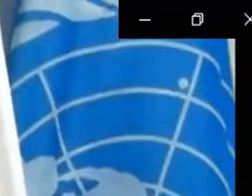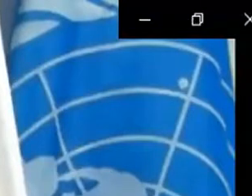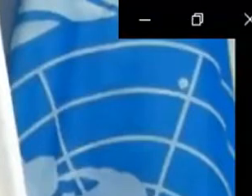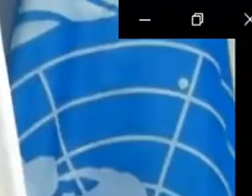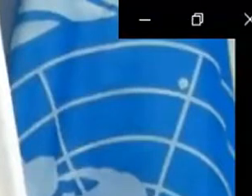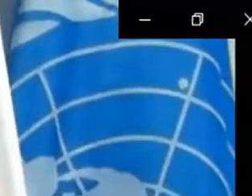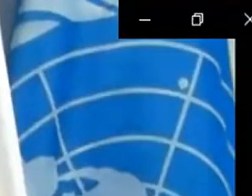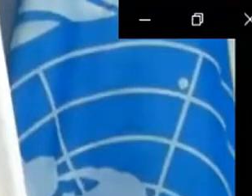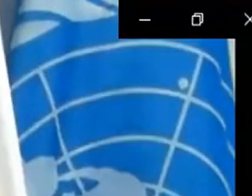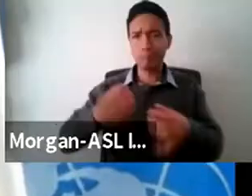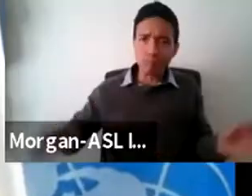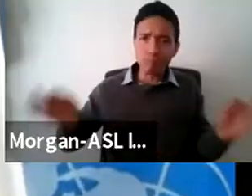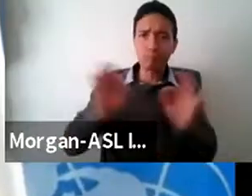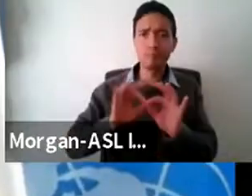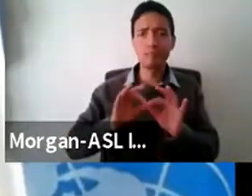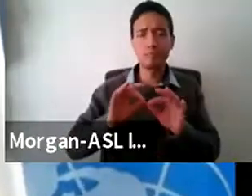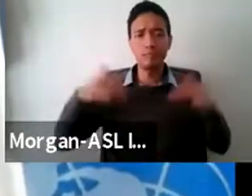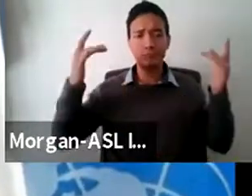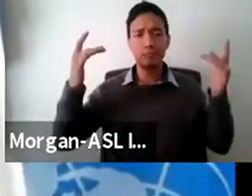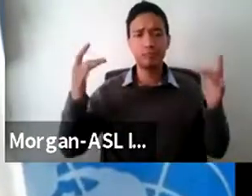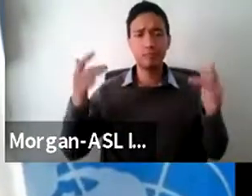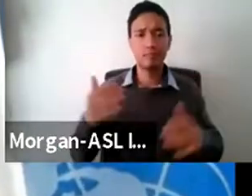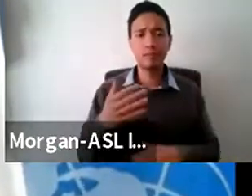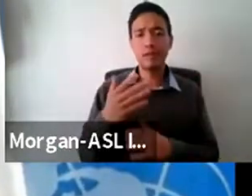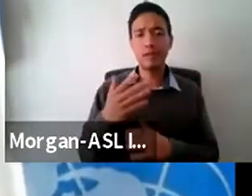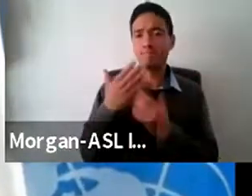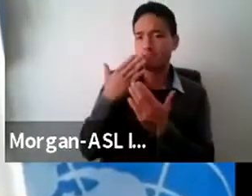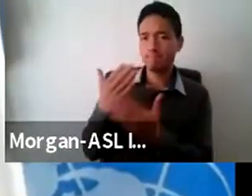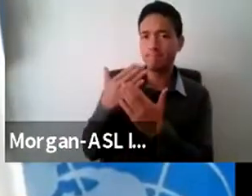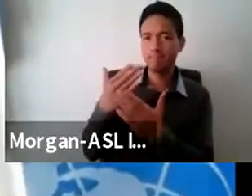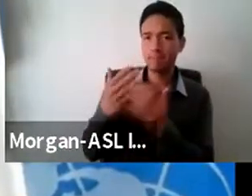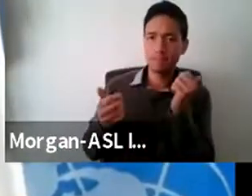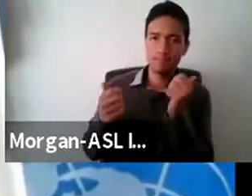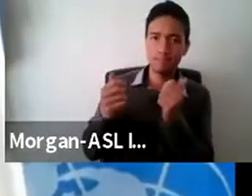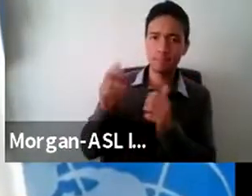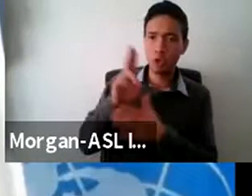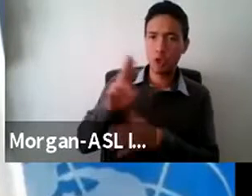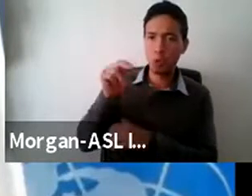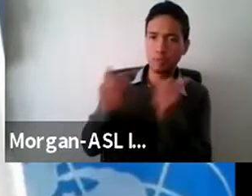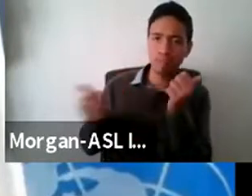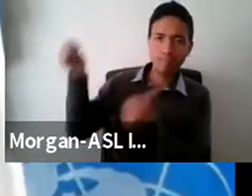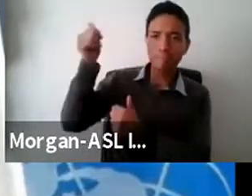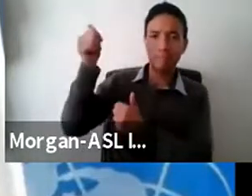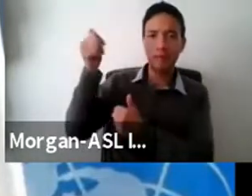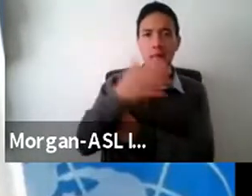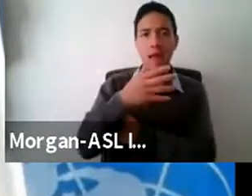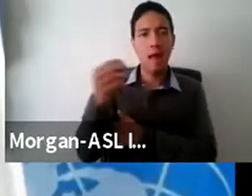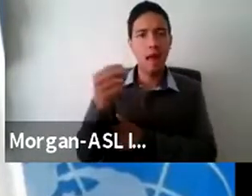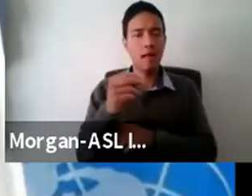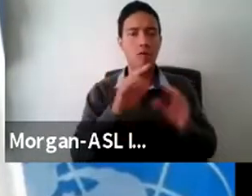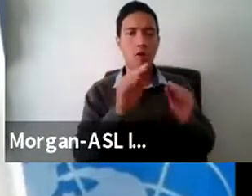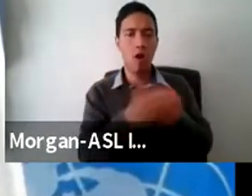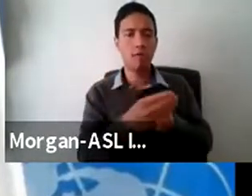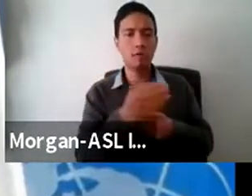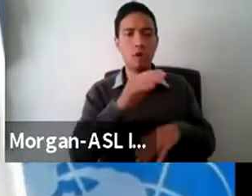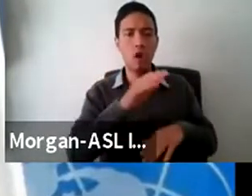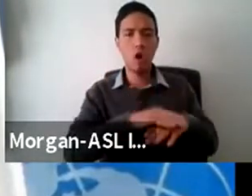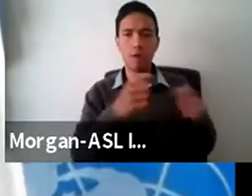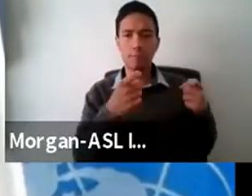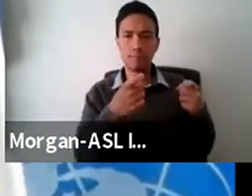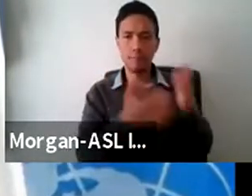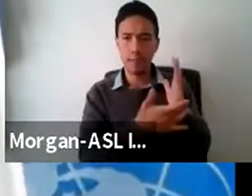important event. Special thanks also to the Secretary General and the Office of Envoy on Technology for their